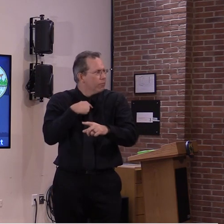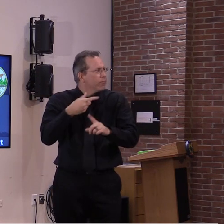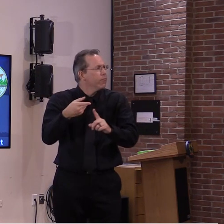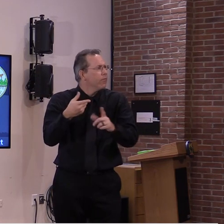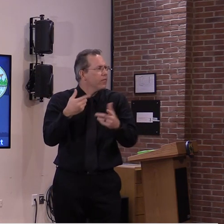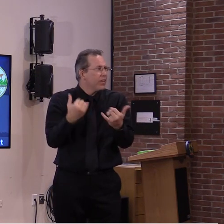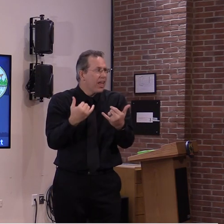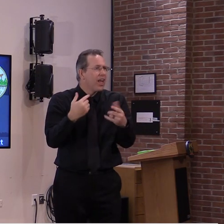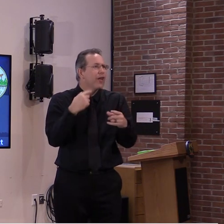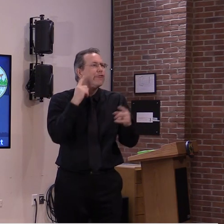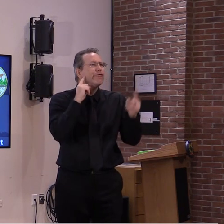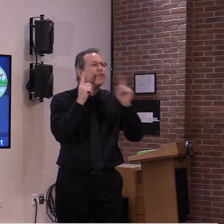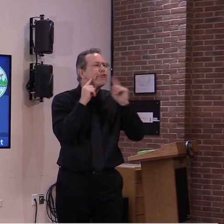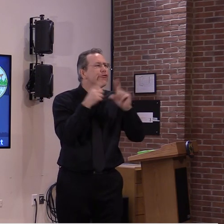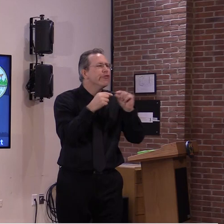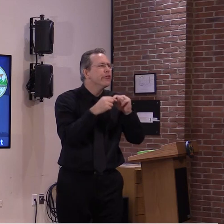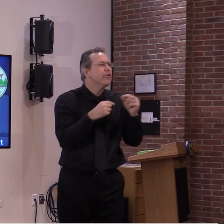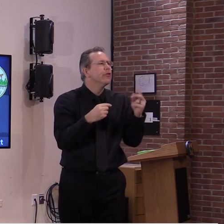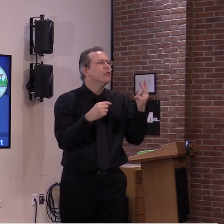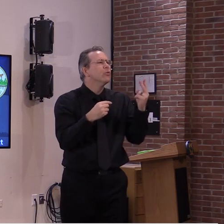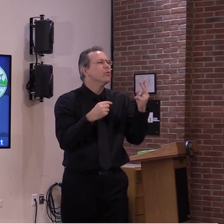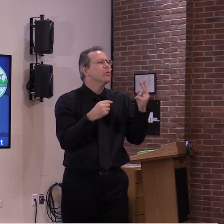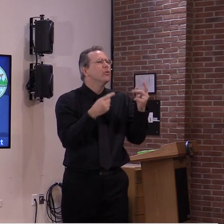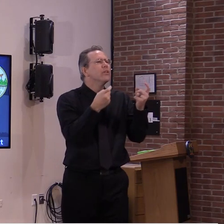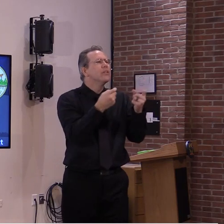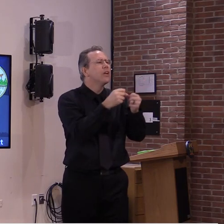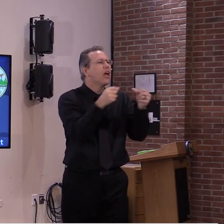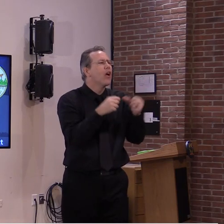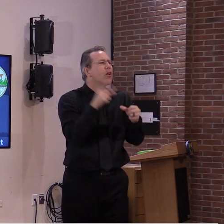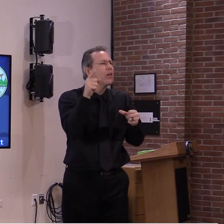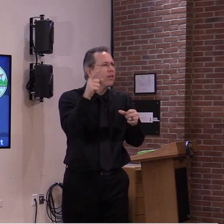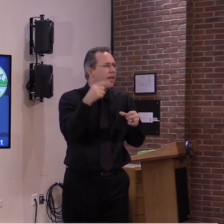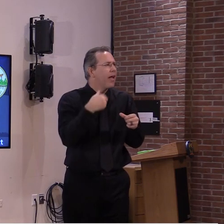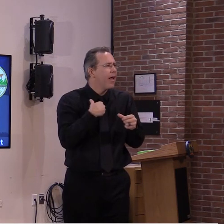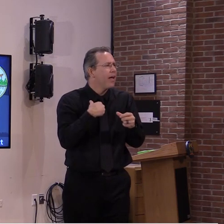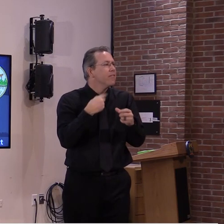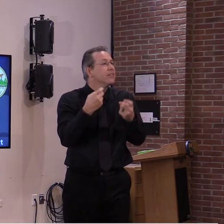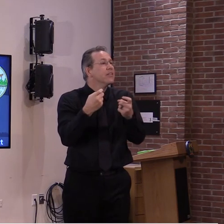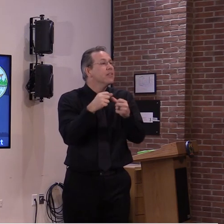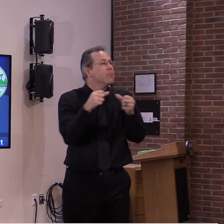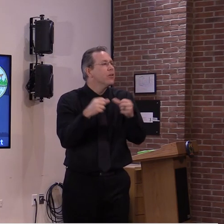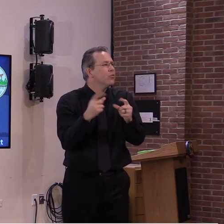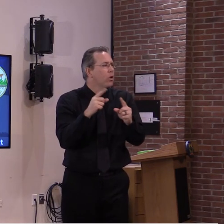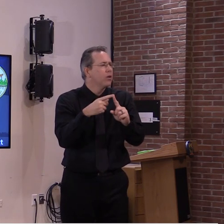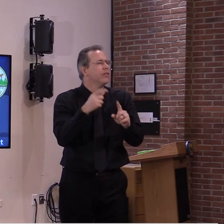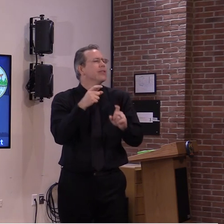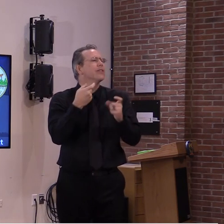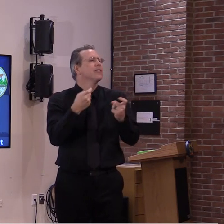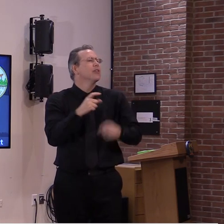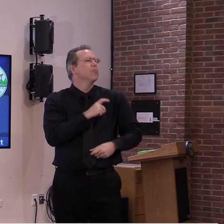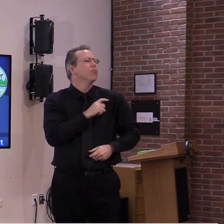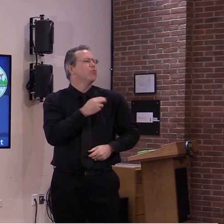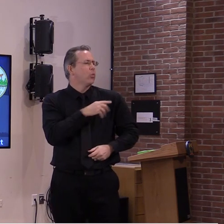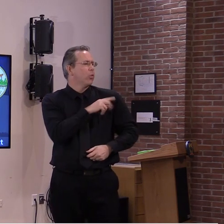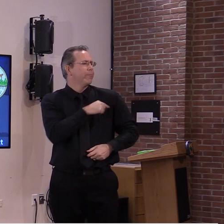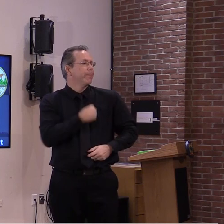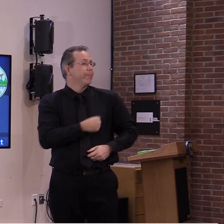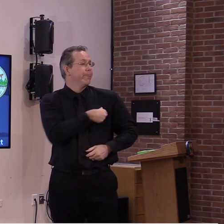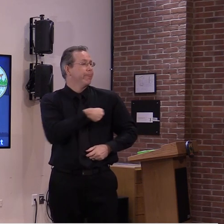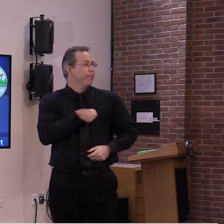their vaccine shots. And I actually received a photo of one ski patrol getting their shots at the Rutland Medical